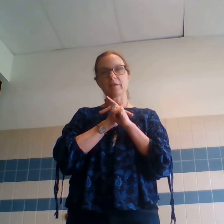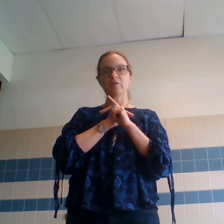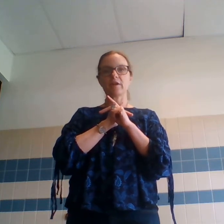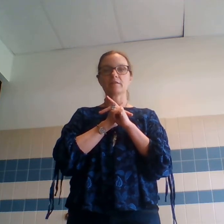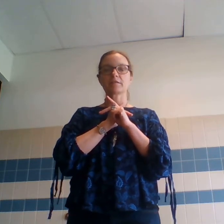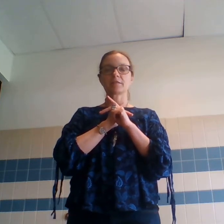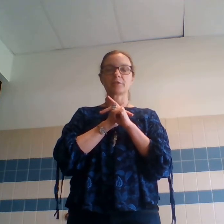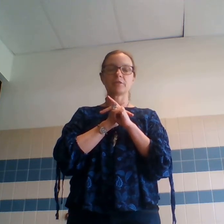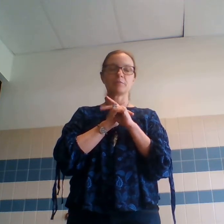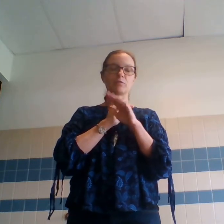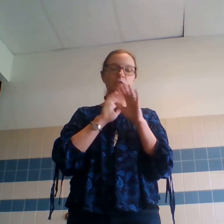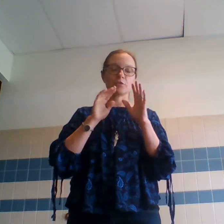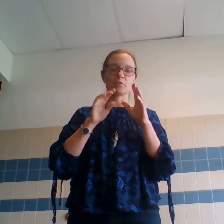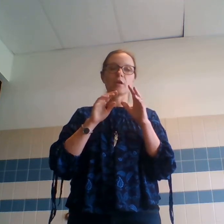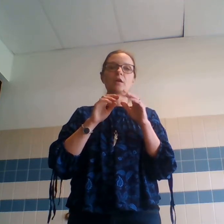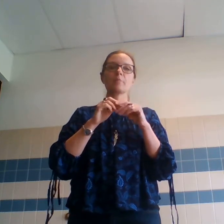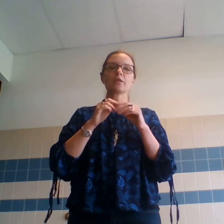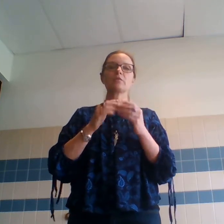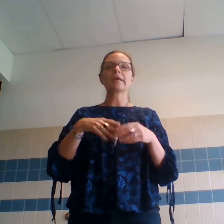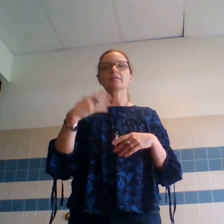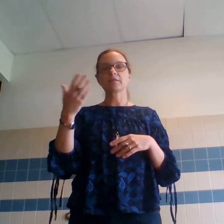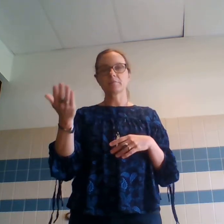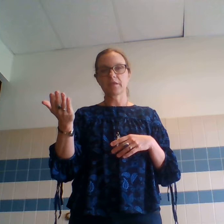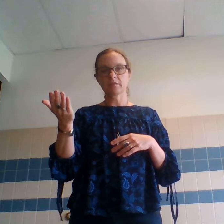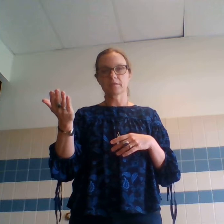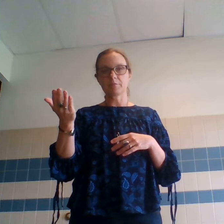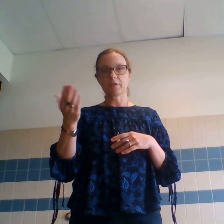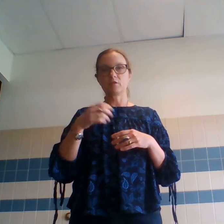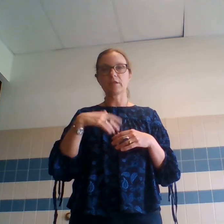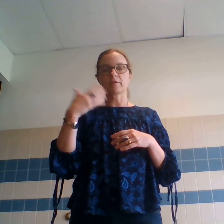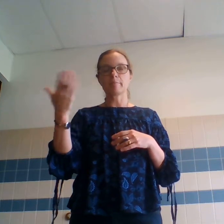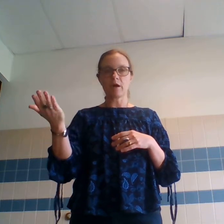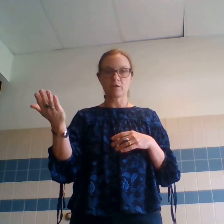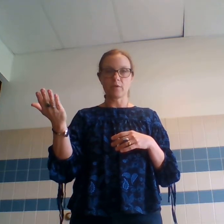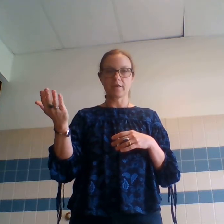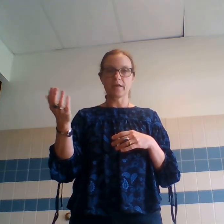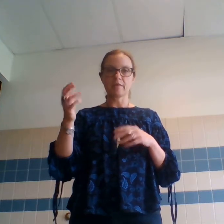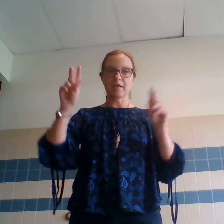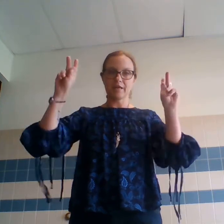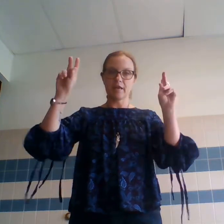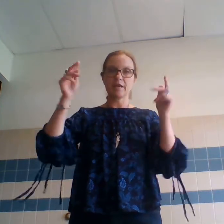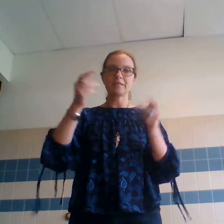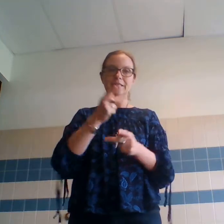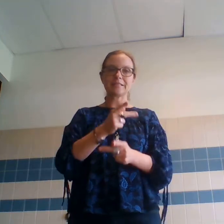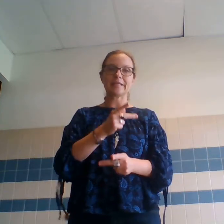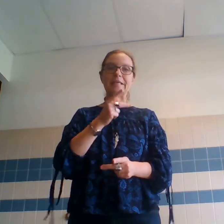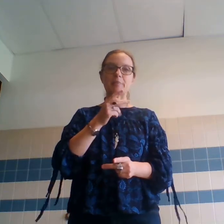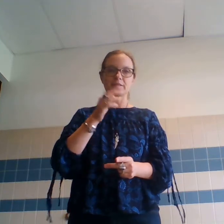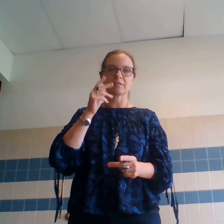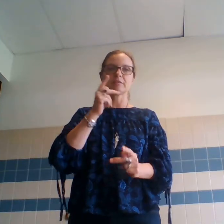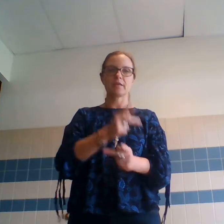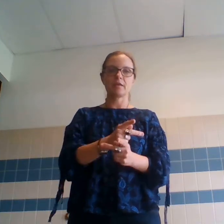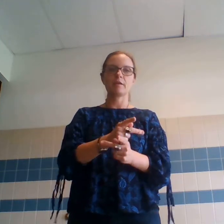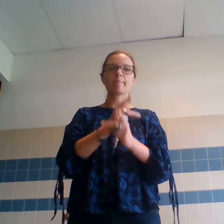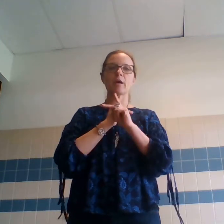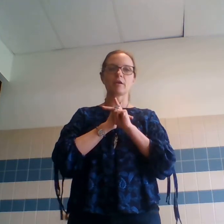maybe you've had this experience before too, but you lend something to somebody, you let them borrow it, and they tend to keep it, okay?